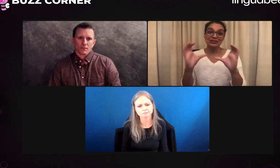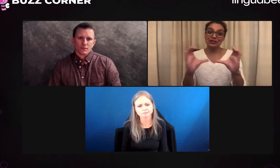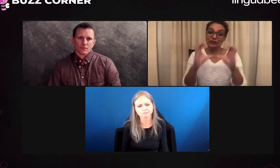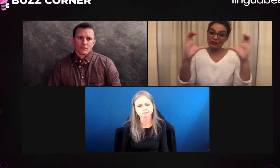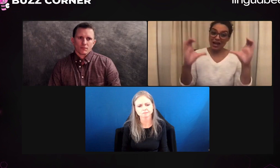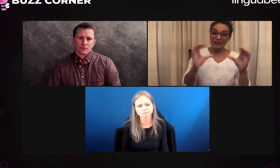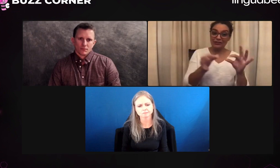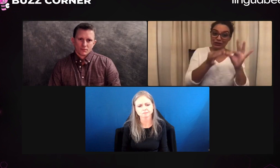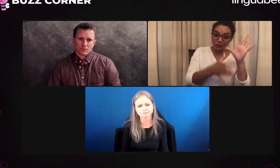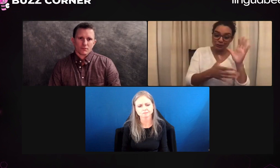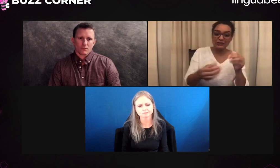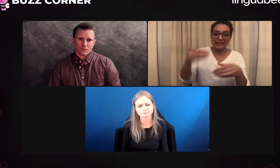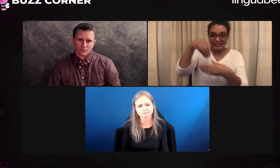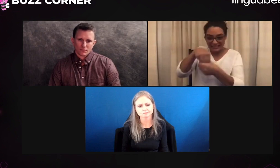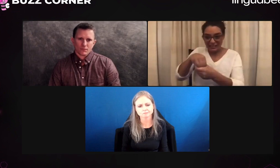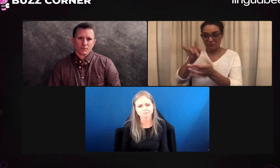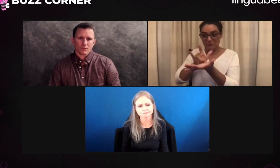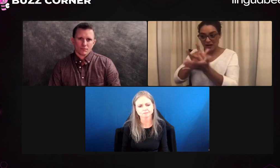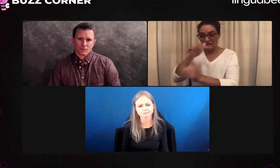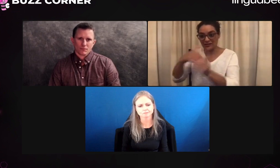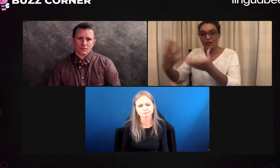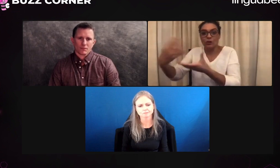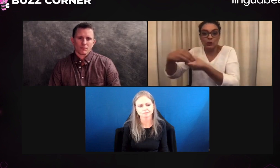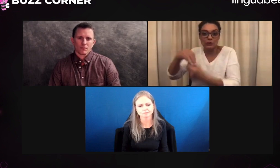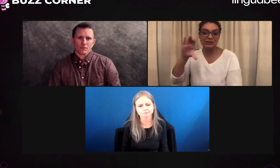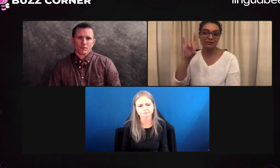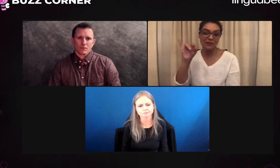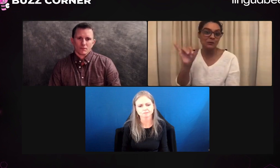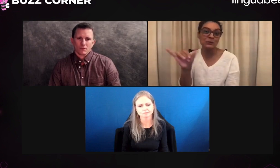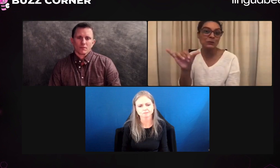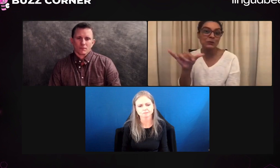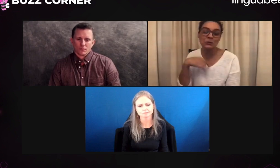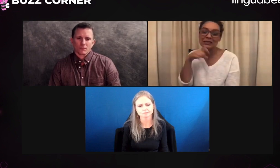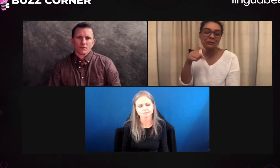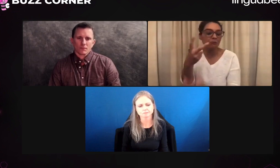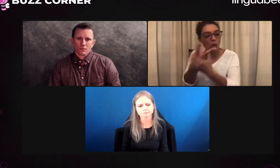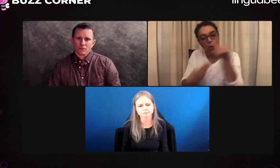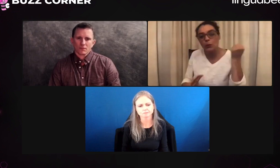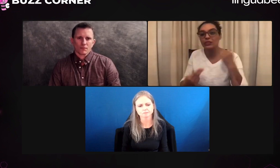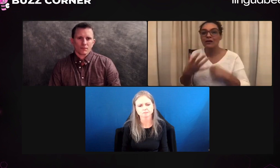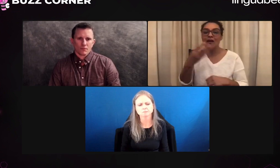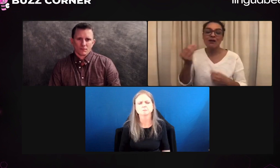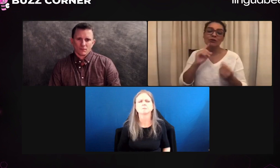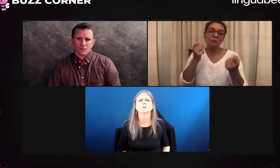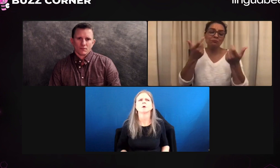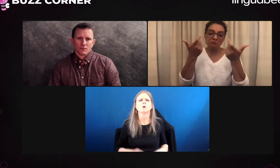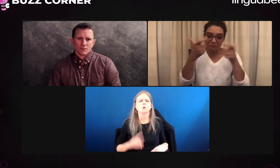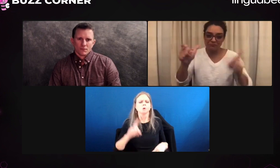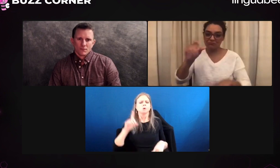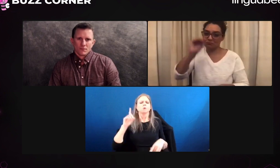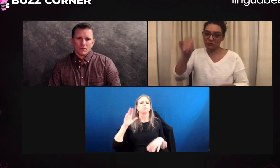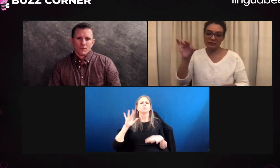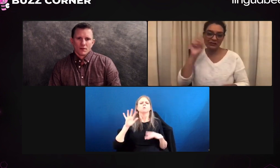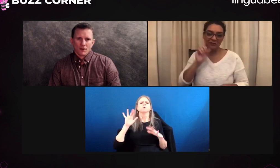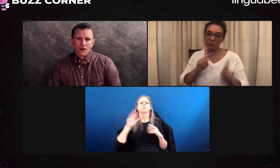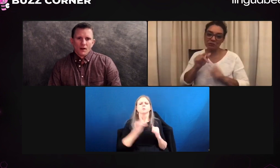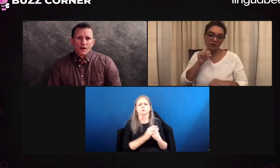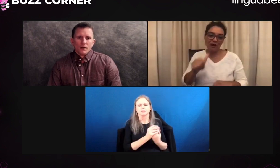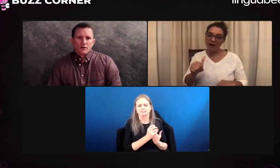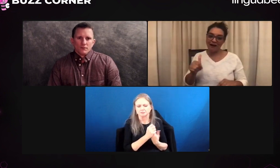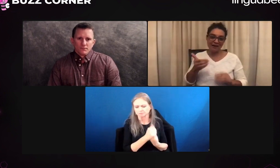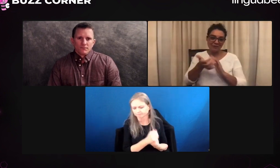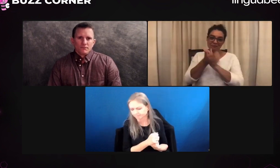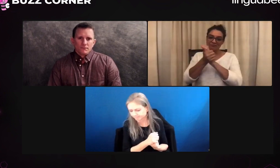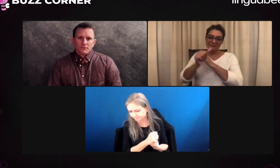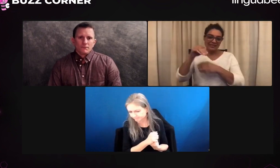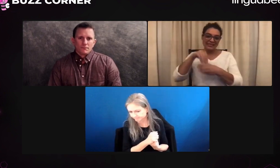interpreter, that they have facilitated communication clearly, that they have a CDI that they can use as well, to use both as